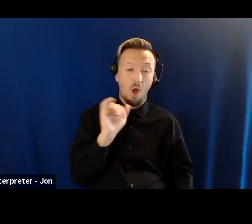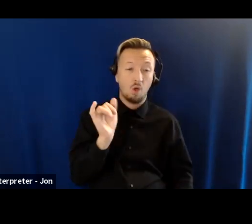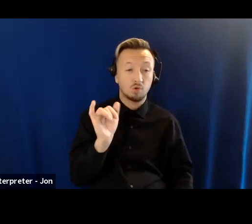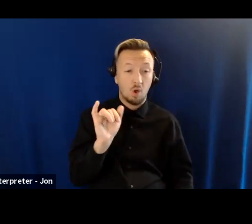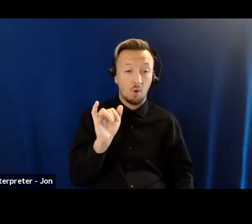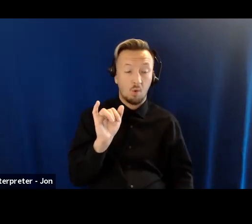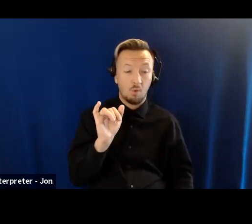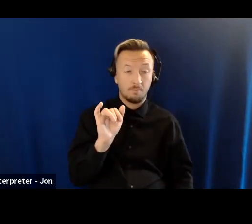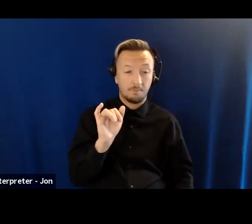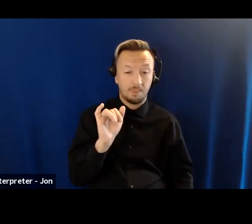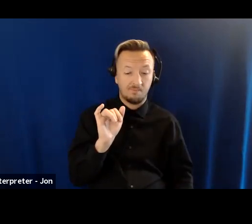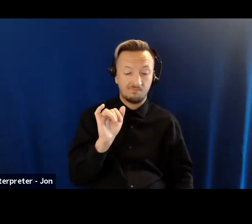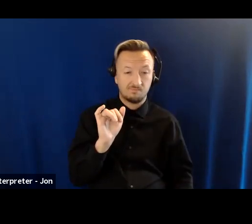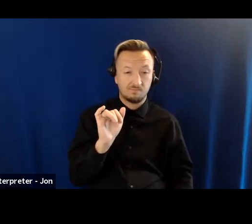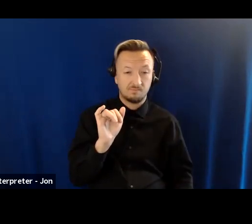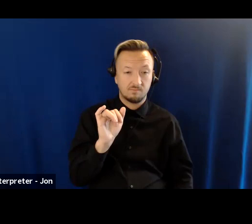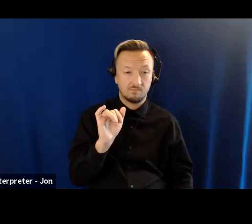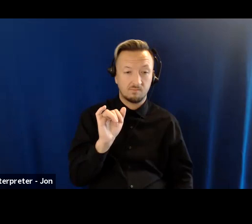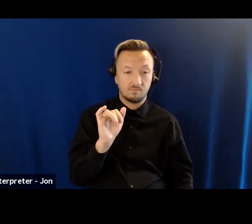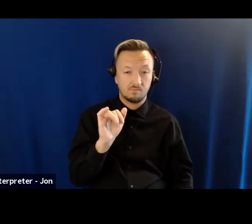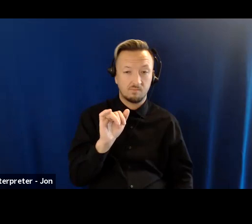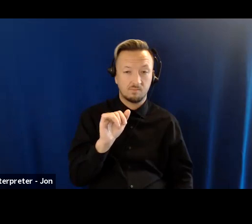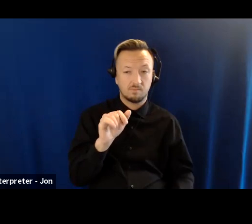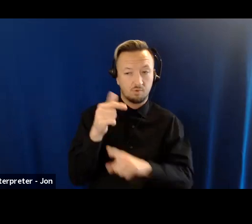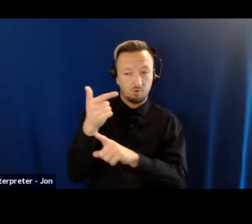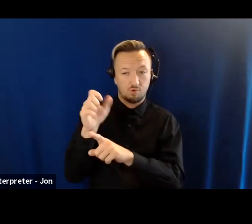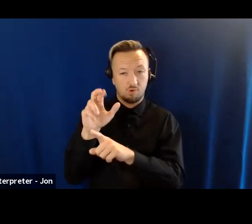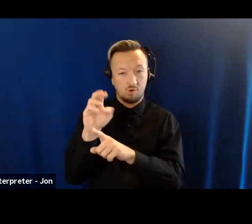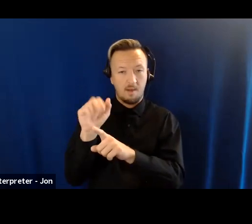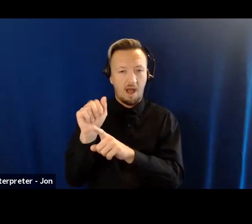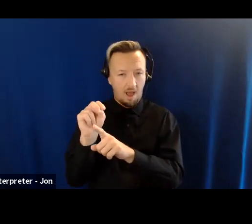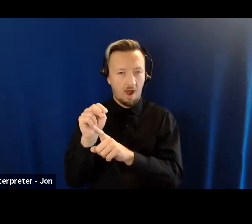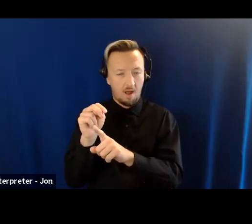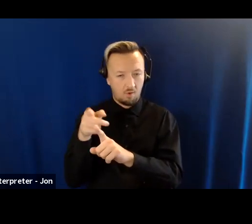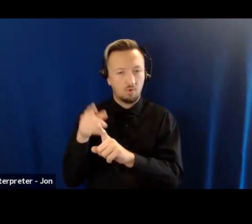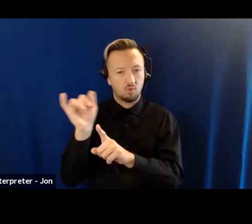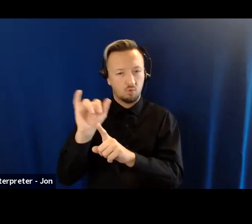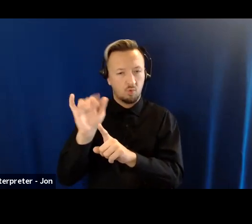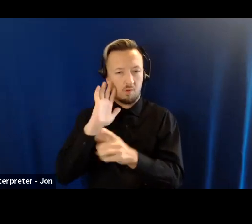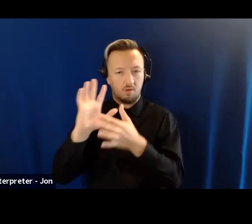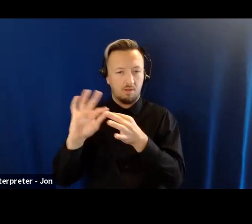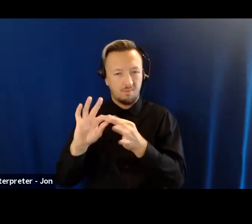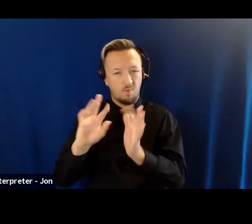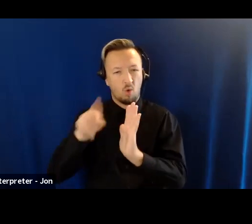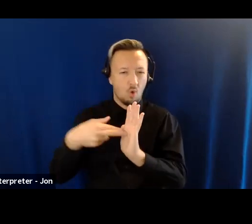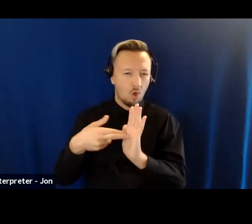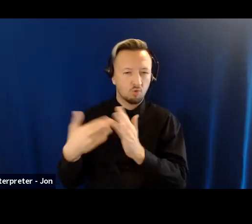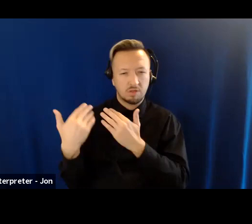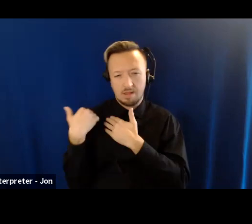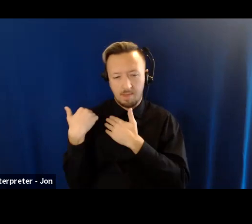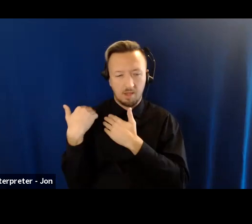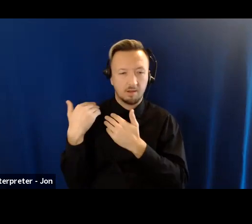also turn to Herman, who will talk about roles and responsibilities